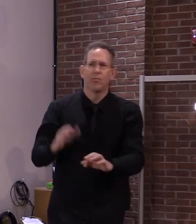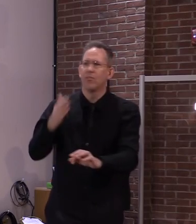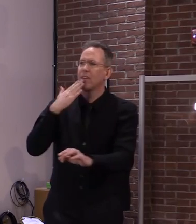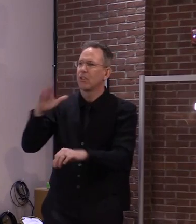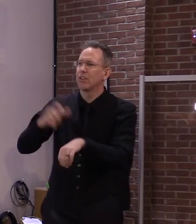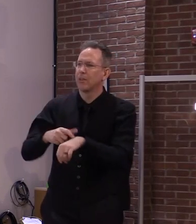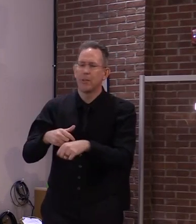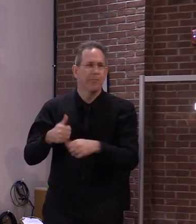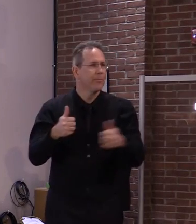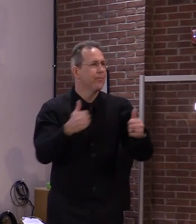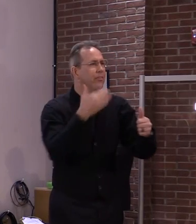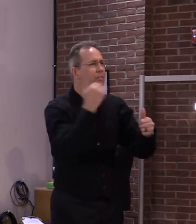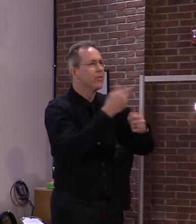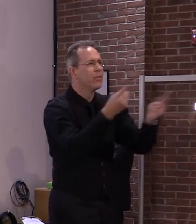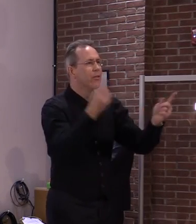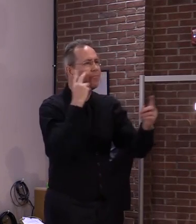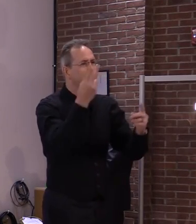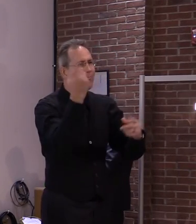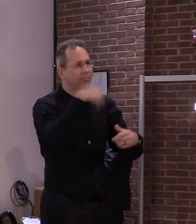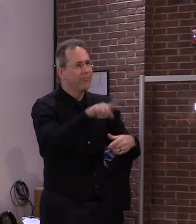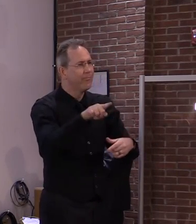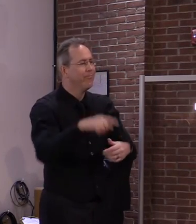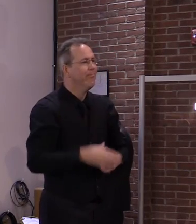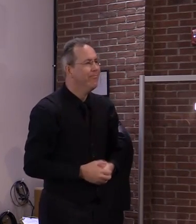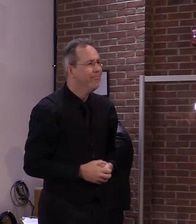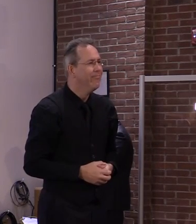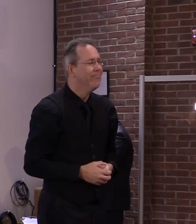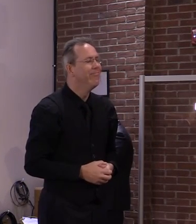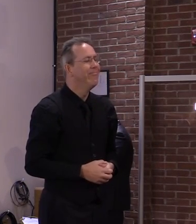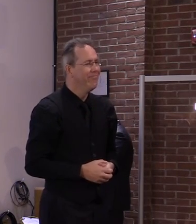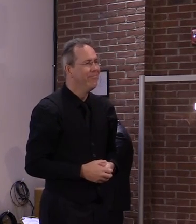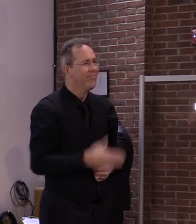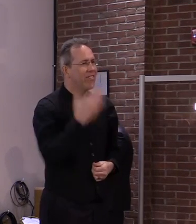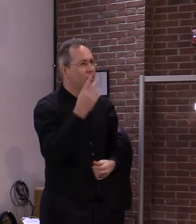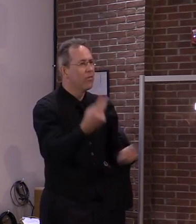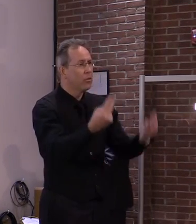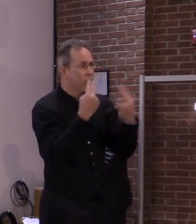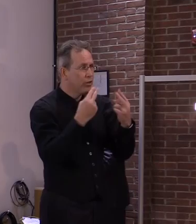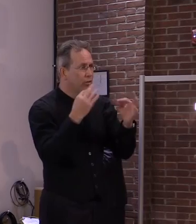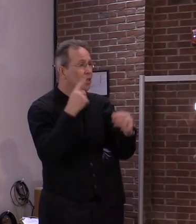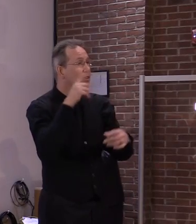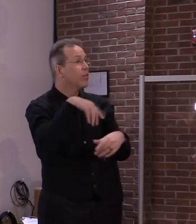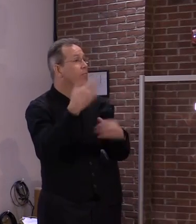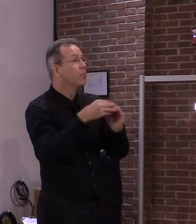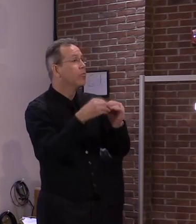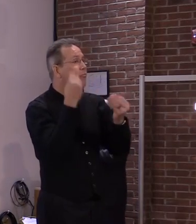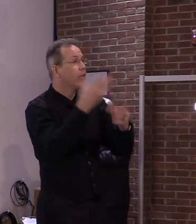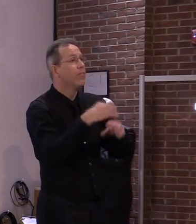That's it. All right. Thank you very much, and we'll see you again on Friday.